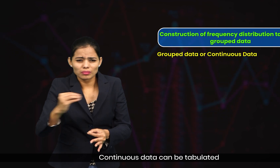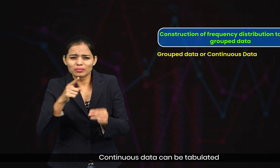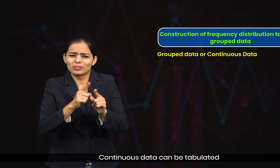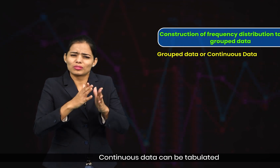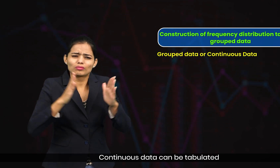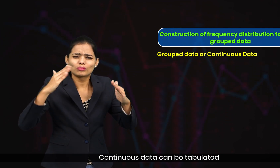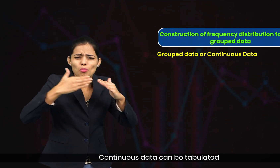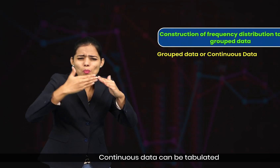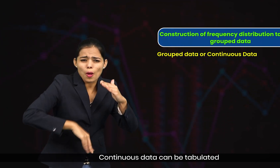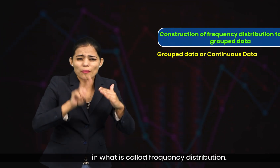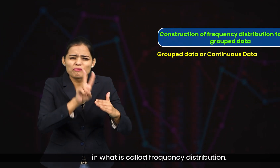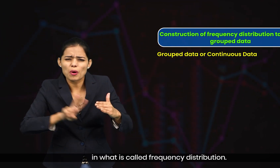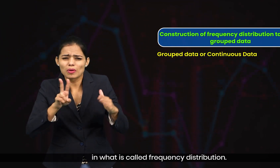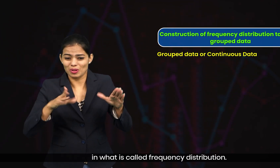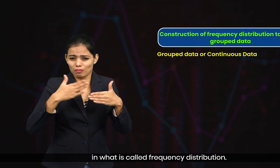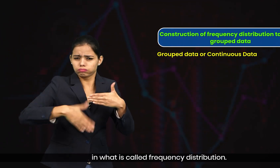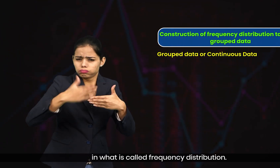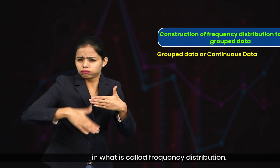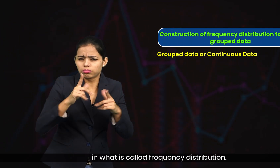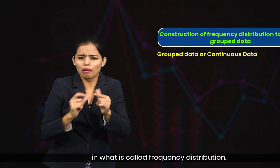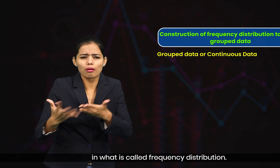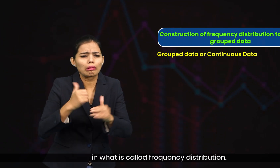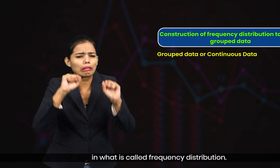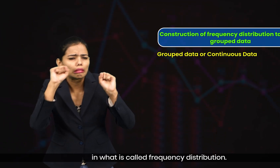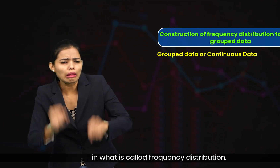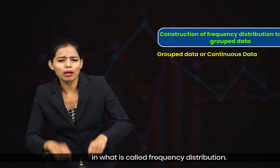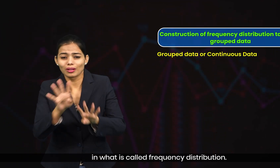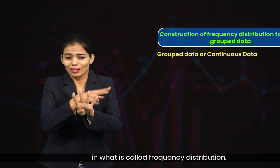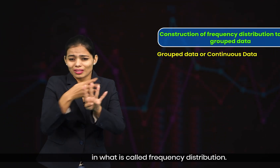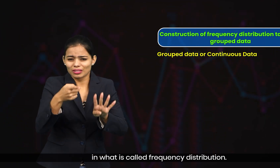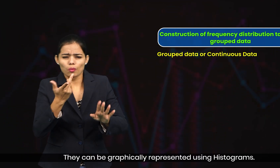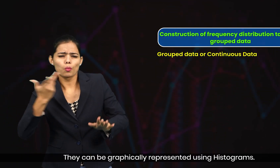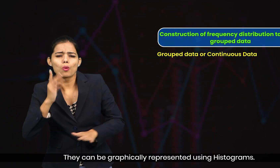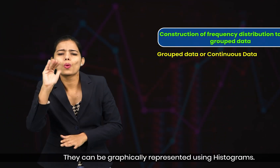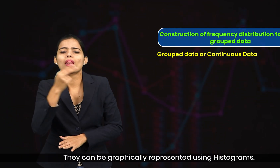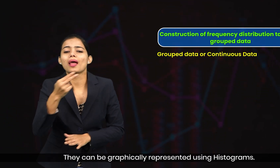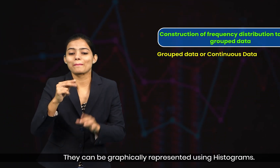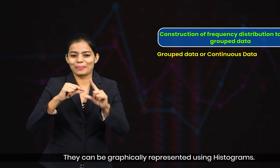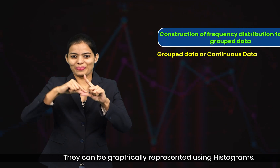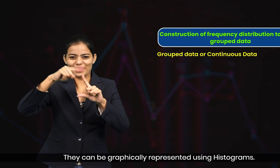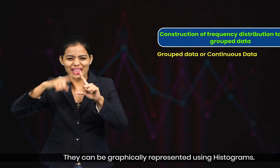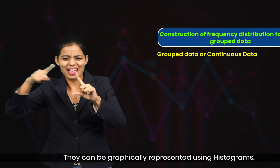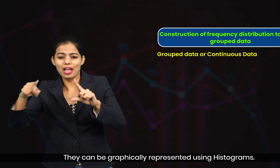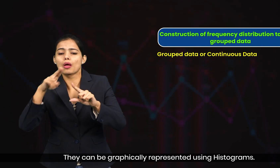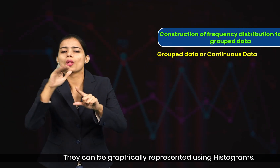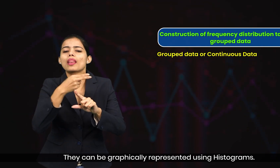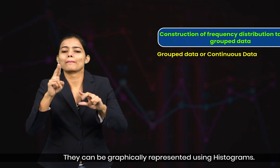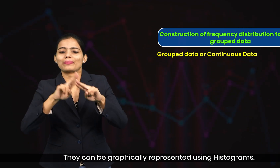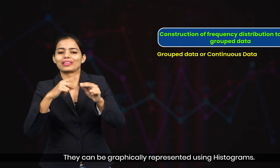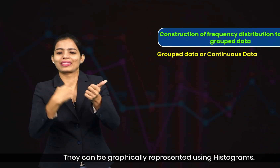can be tabulated in what is called frequency distribution. They can be graphically represented using